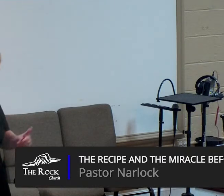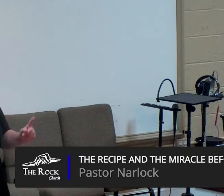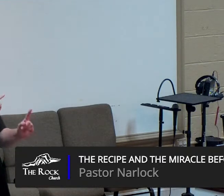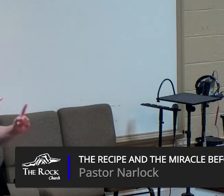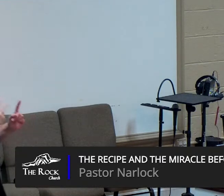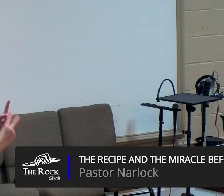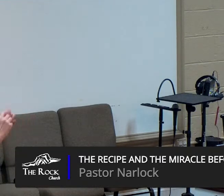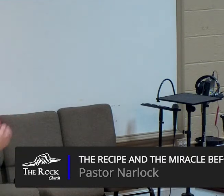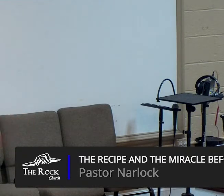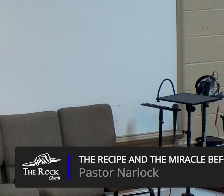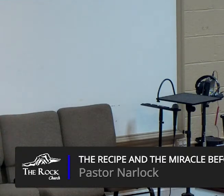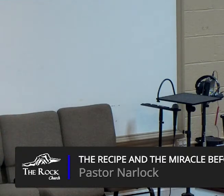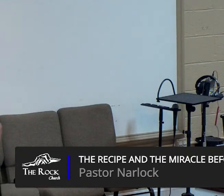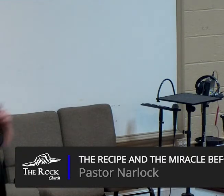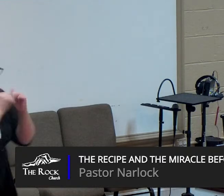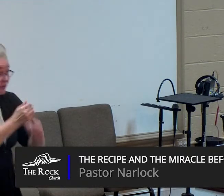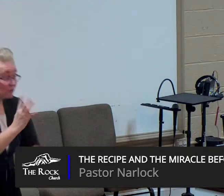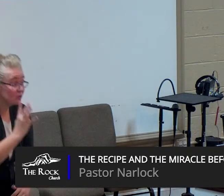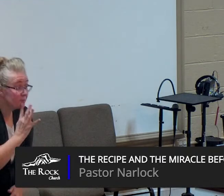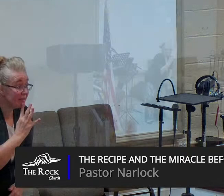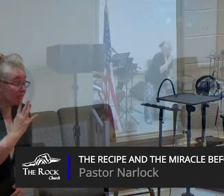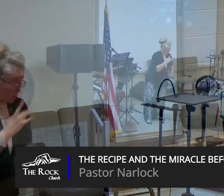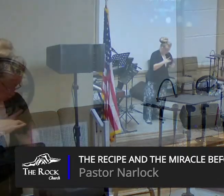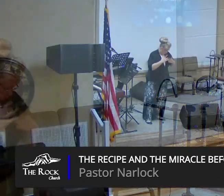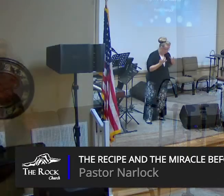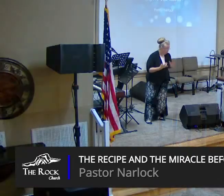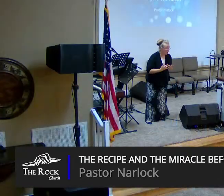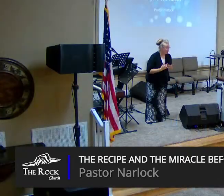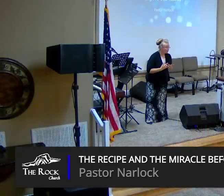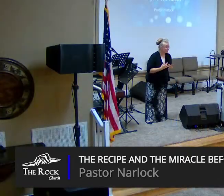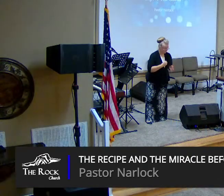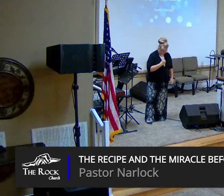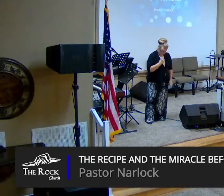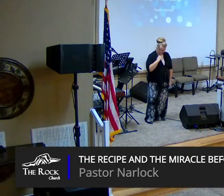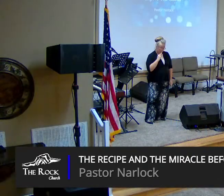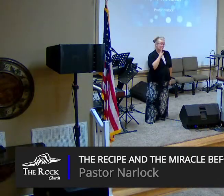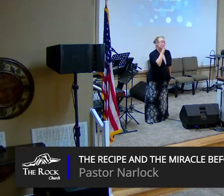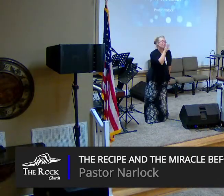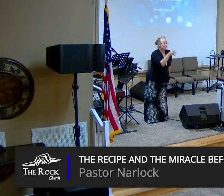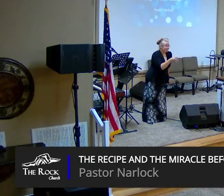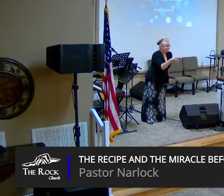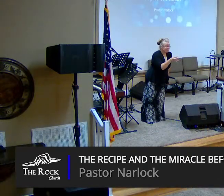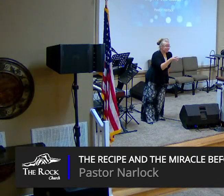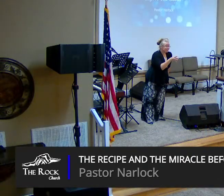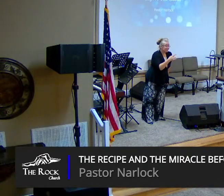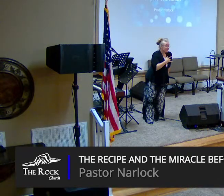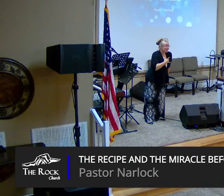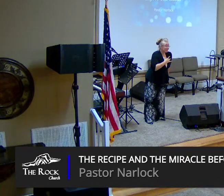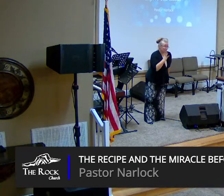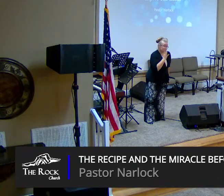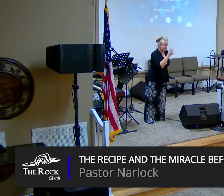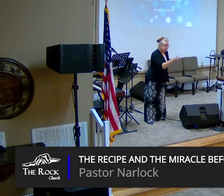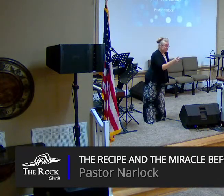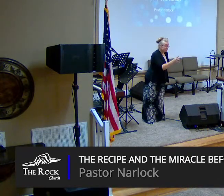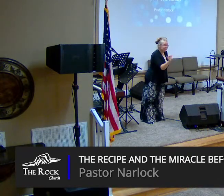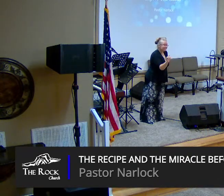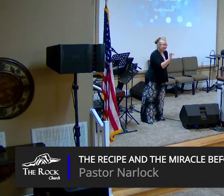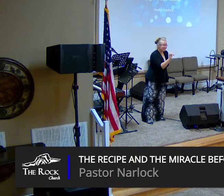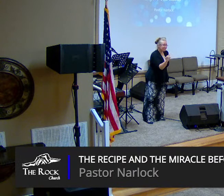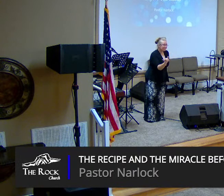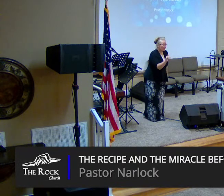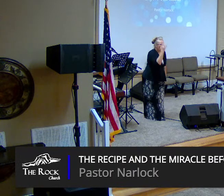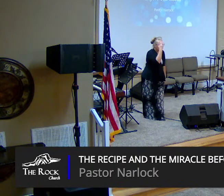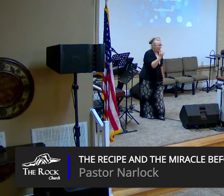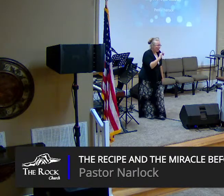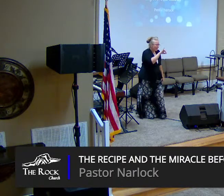perception. Because out of the abundance of the heart, the mouth speaks. Amen. Why is your word so, why did